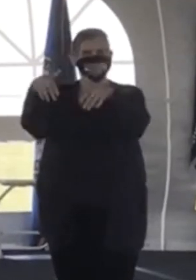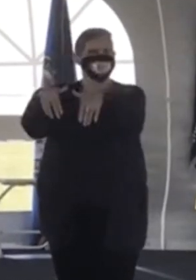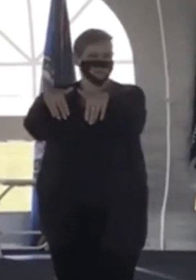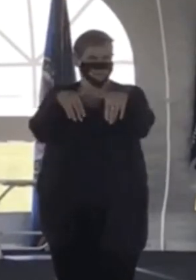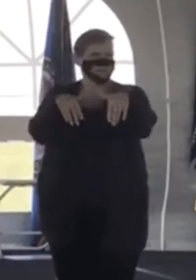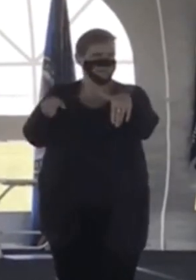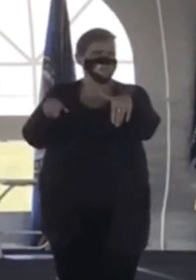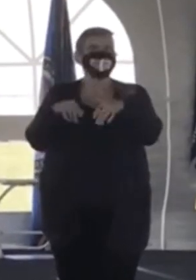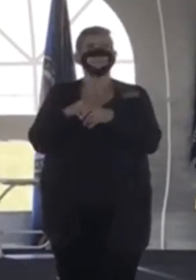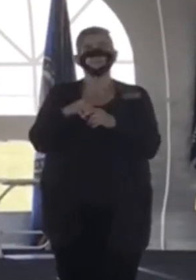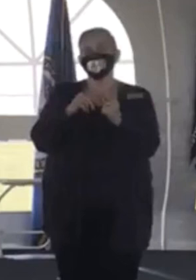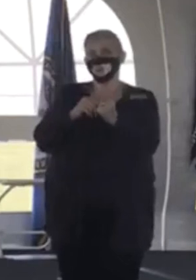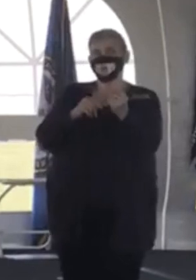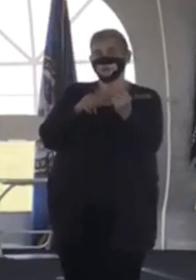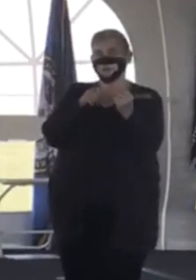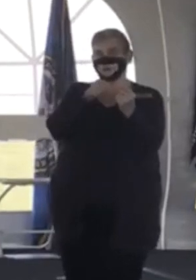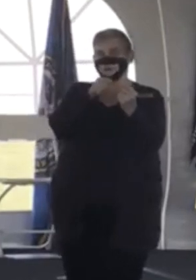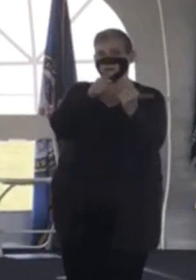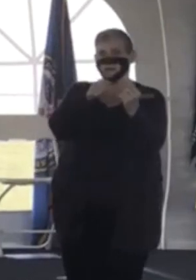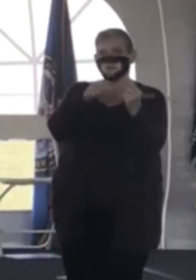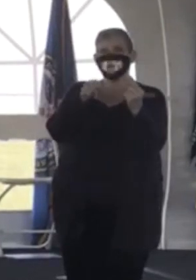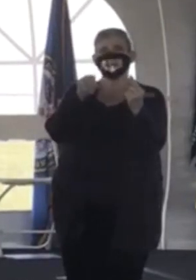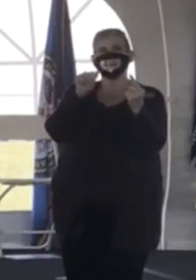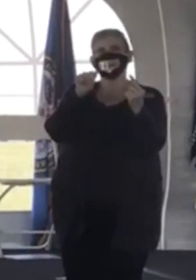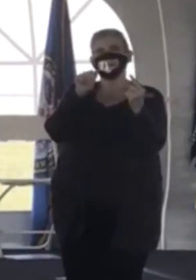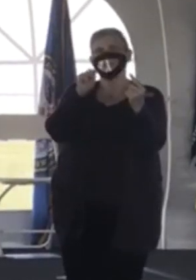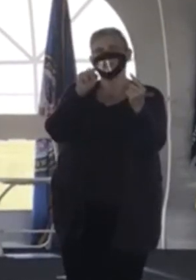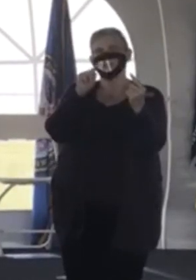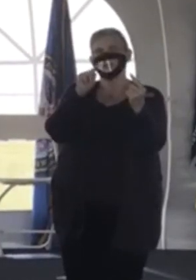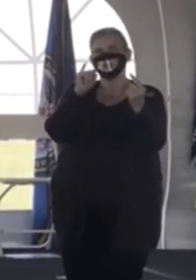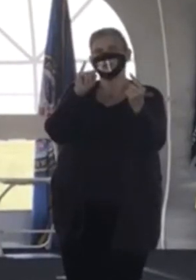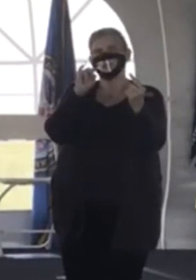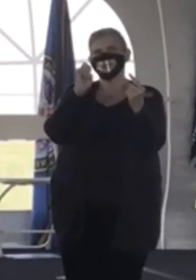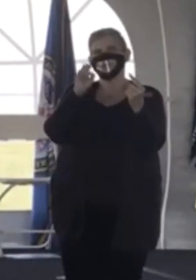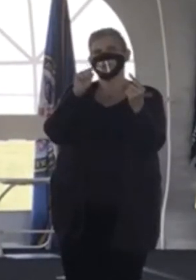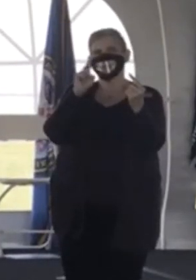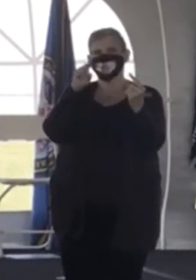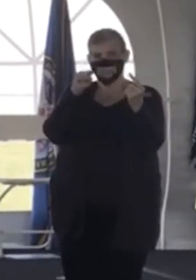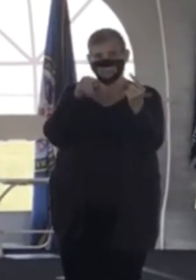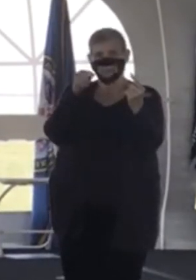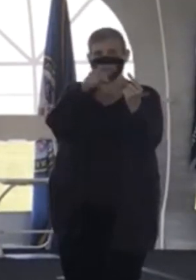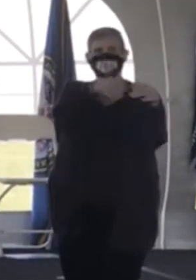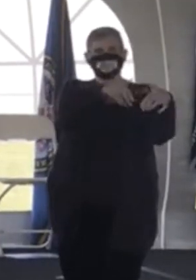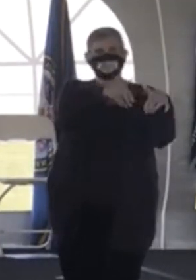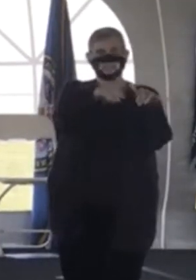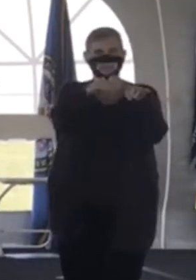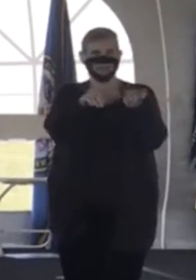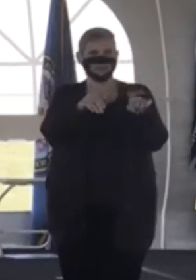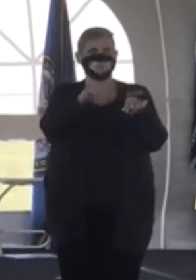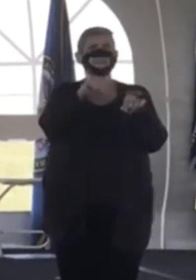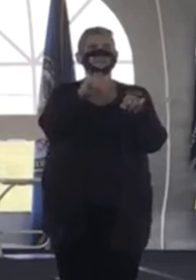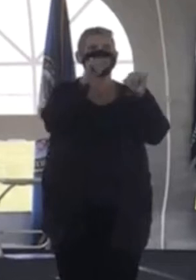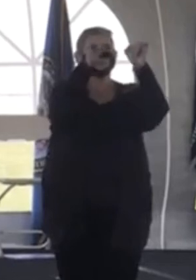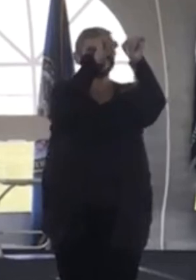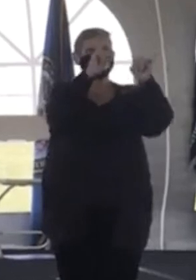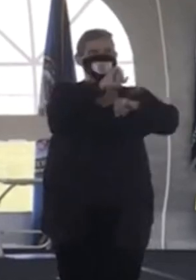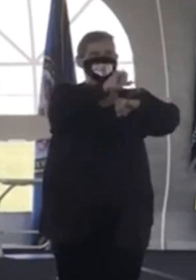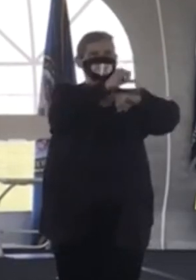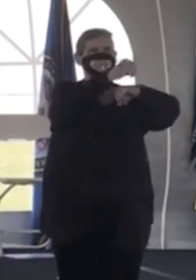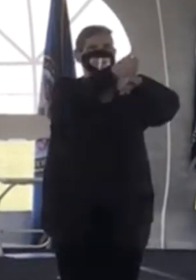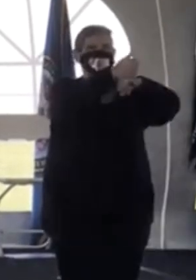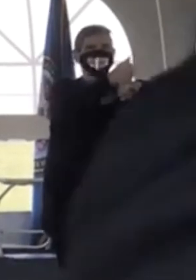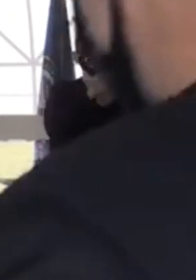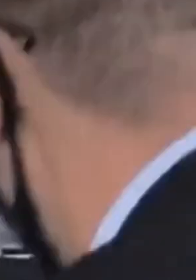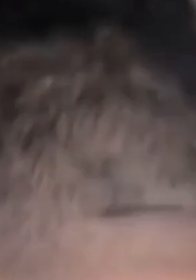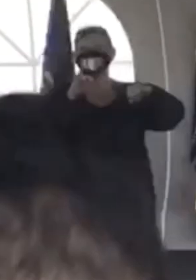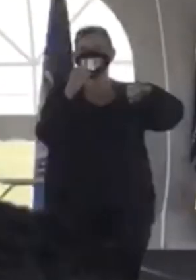there's one in particular at Antietam. At the cemetery at Antietam, there's a statue of a Union